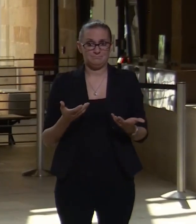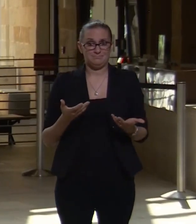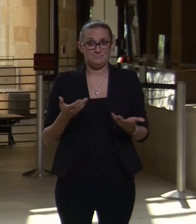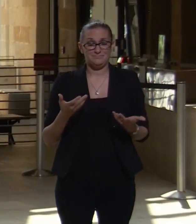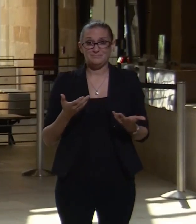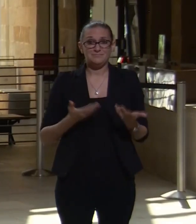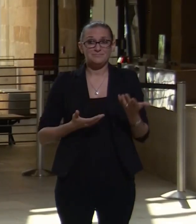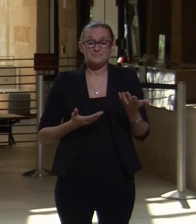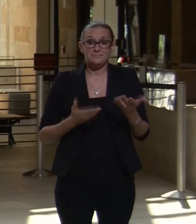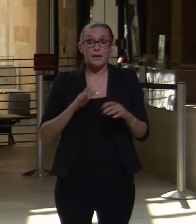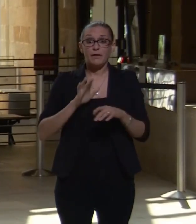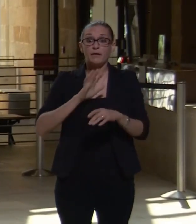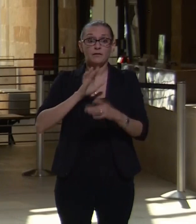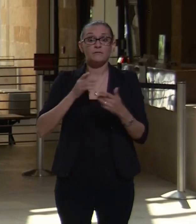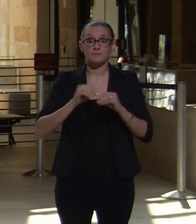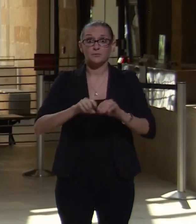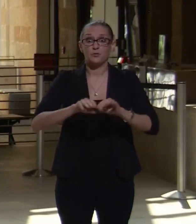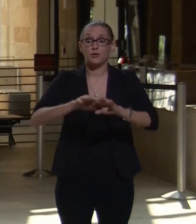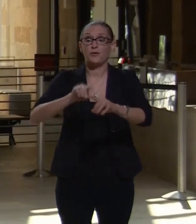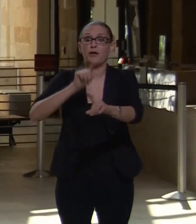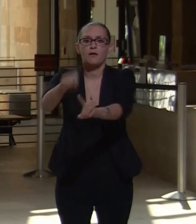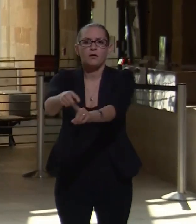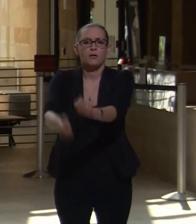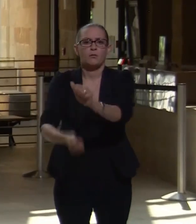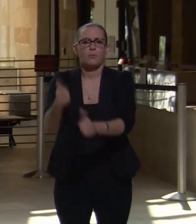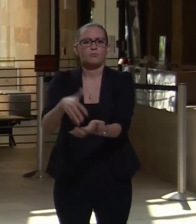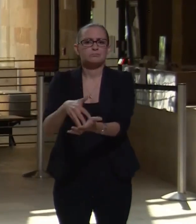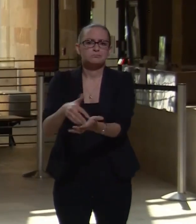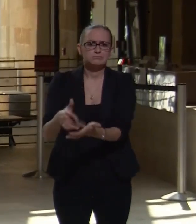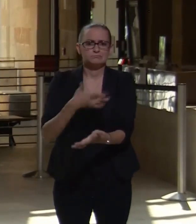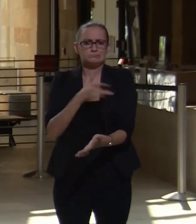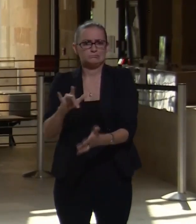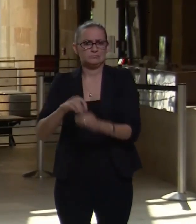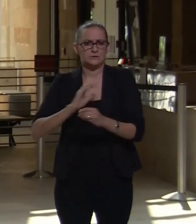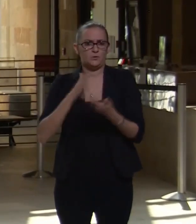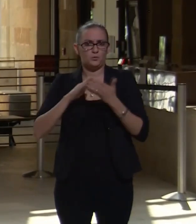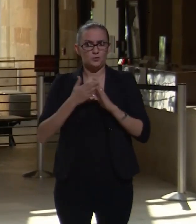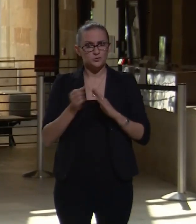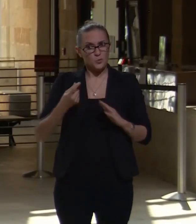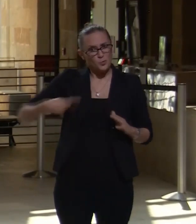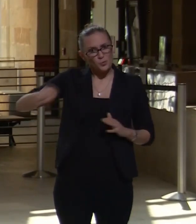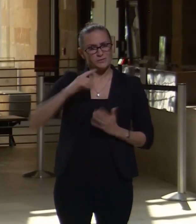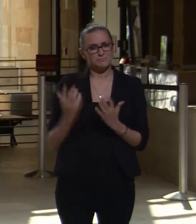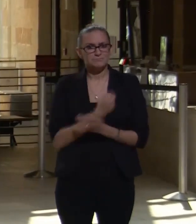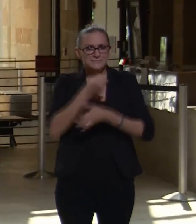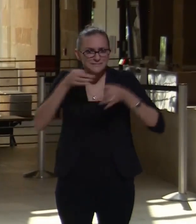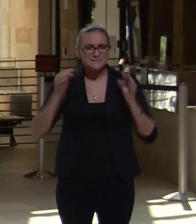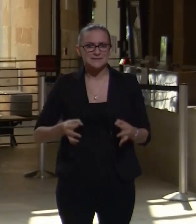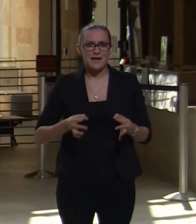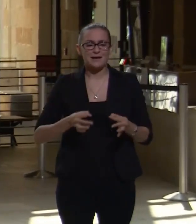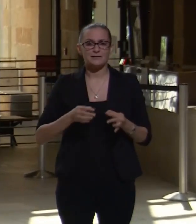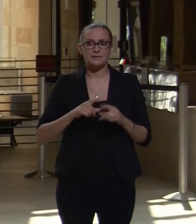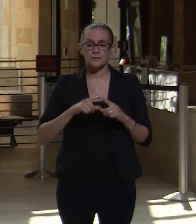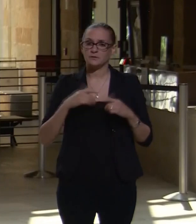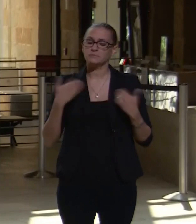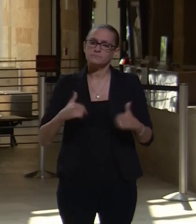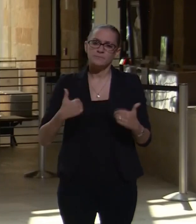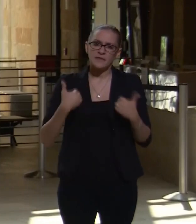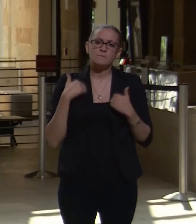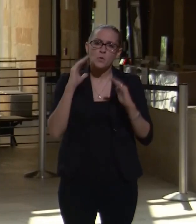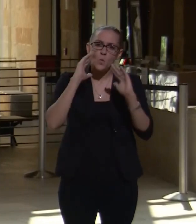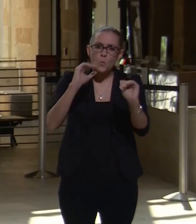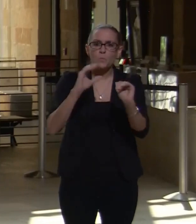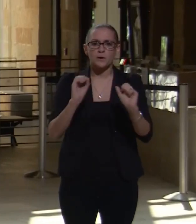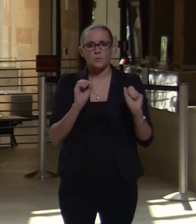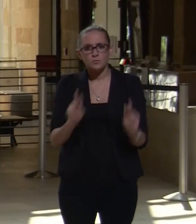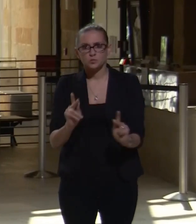perhaps reaching the ones that are most susceptible in our community. So we get to decide, but there is such incredible hope and